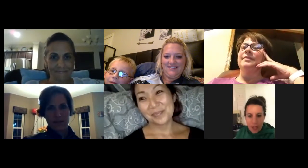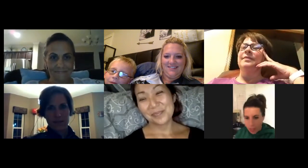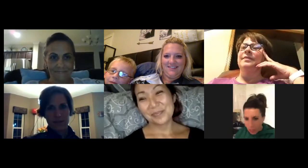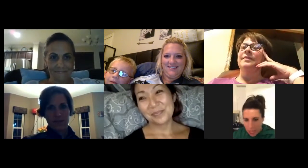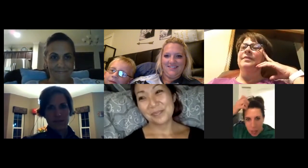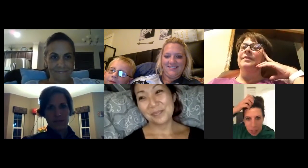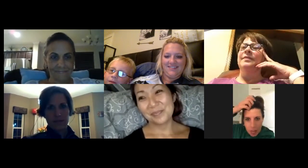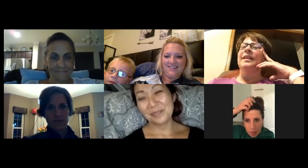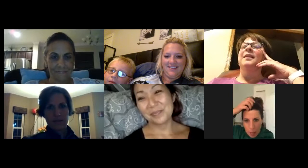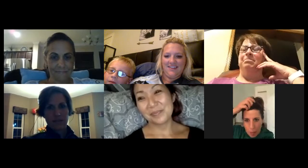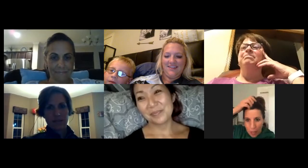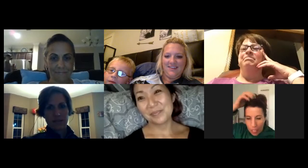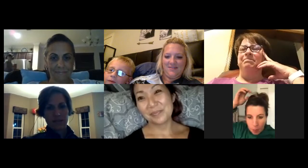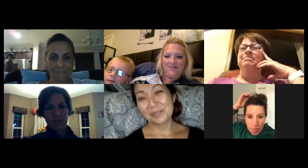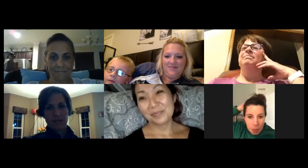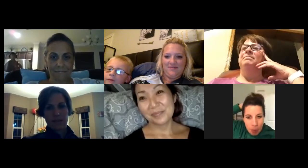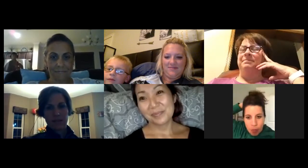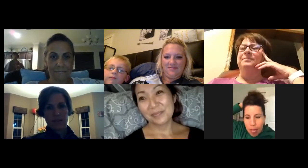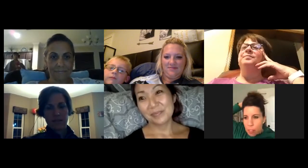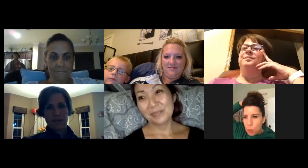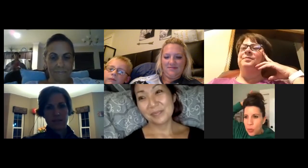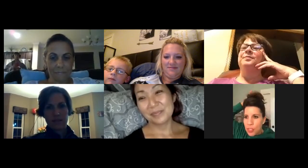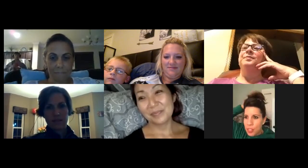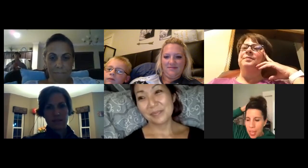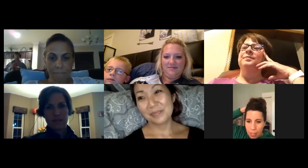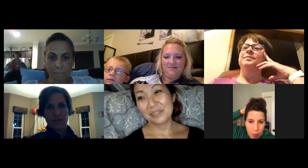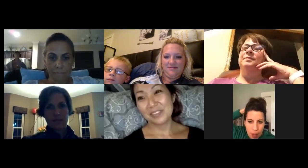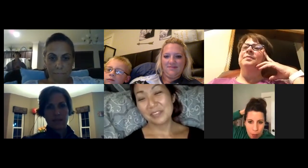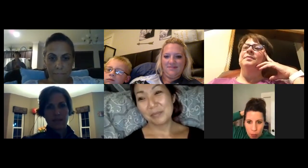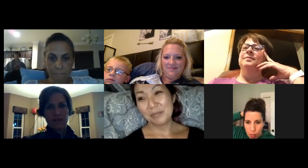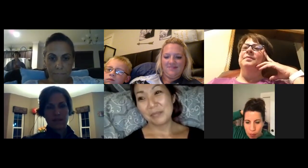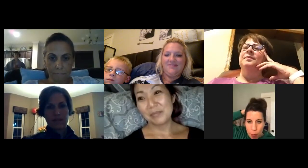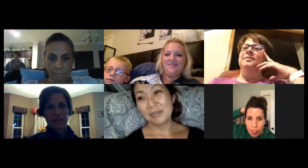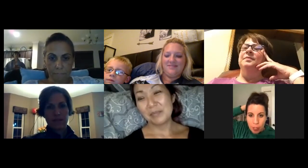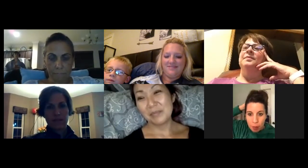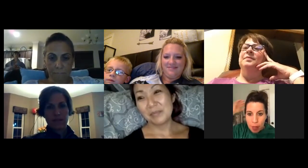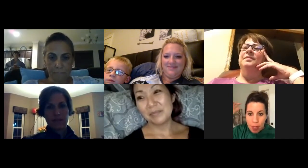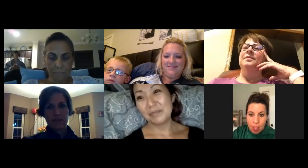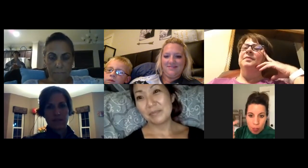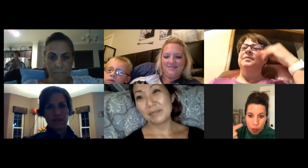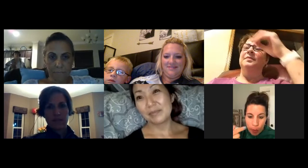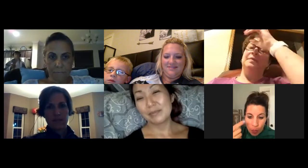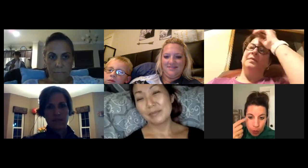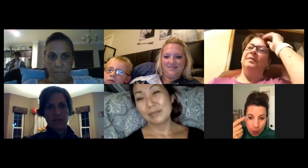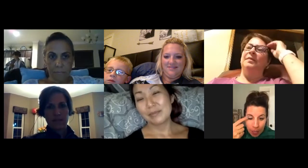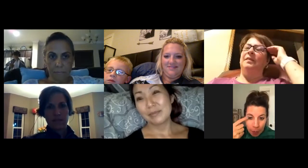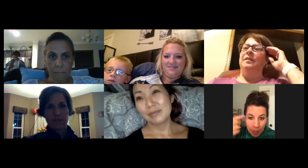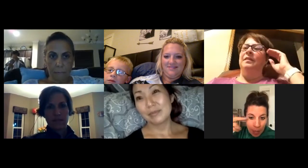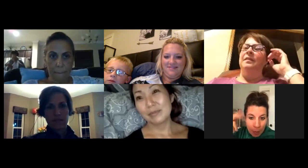think it's all RF people on here. But guys, remember Lash Boots had just kind of come out before our February trip. So some of the girls were telling me that,